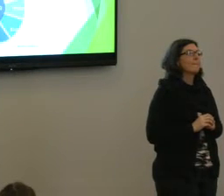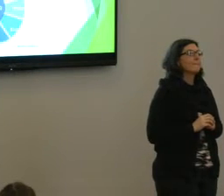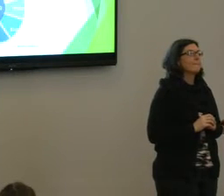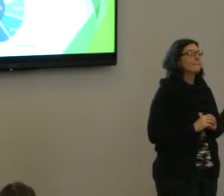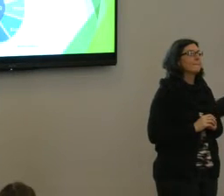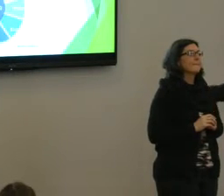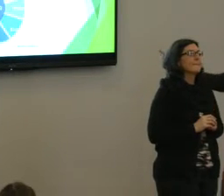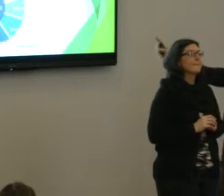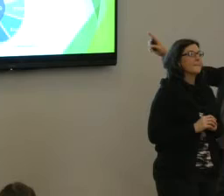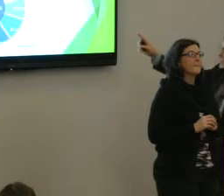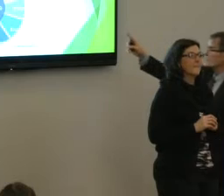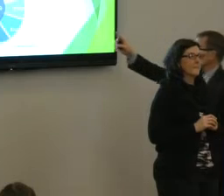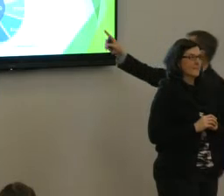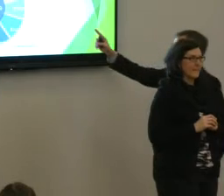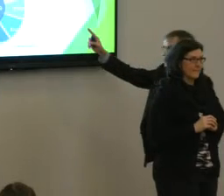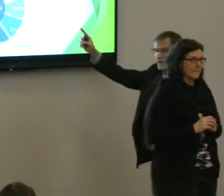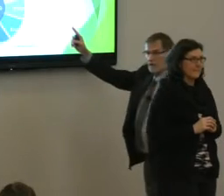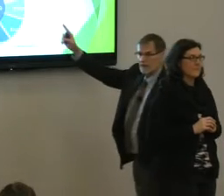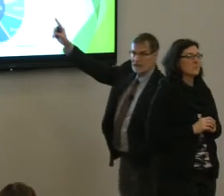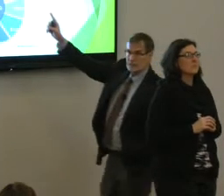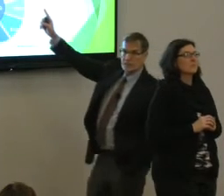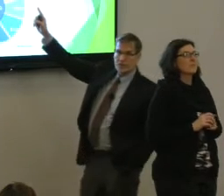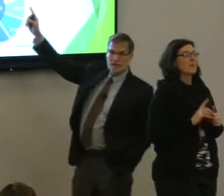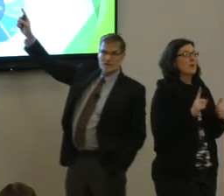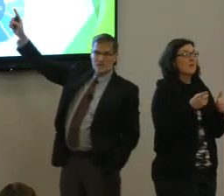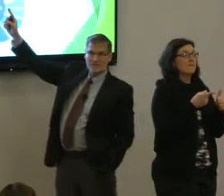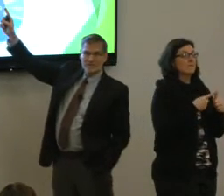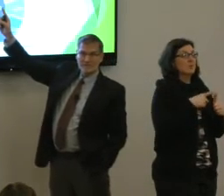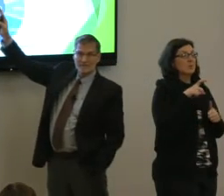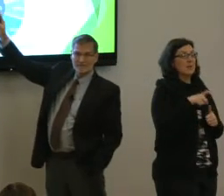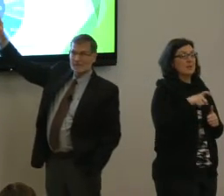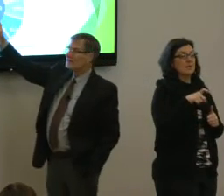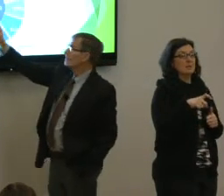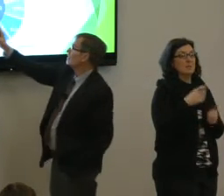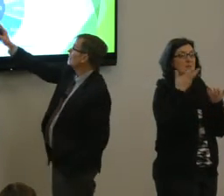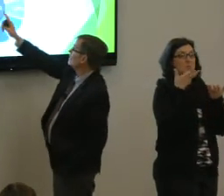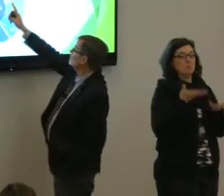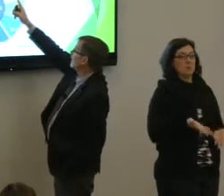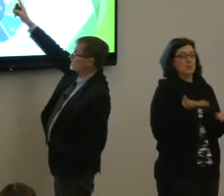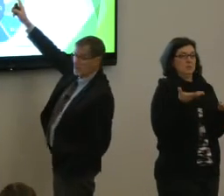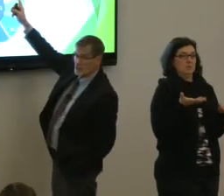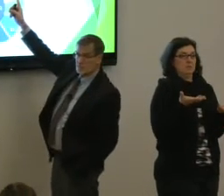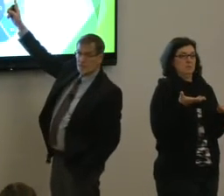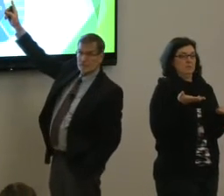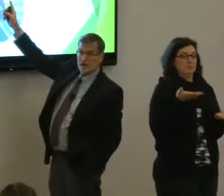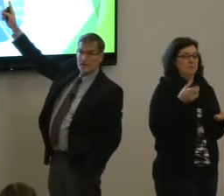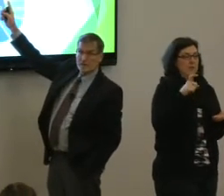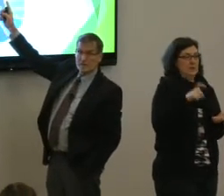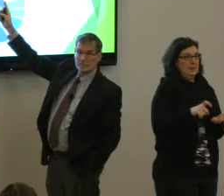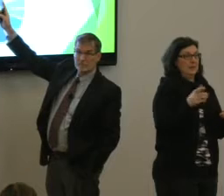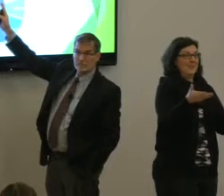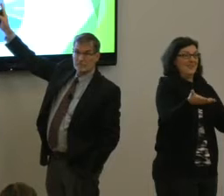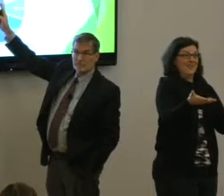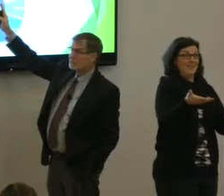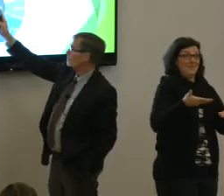first is a sense of, I need to be present. I need to be